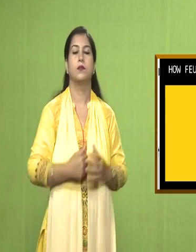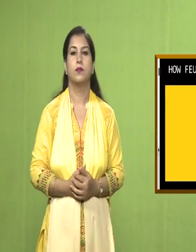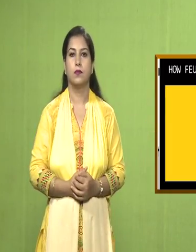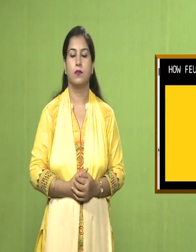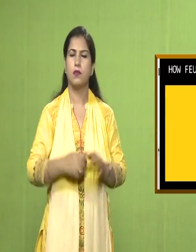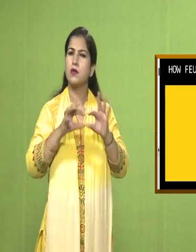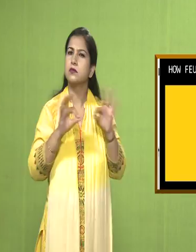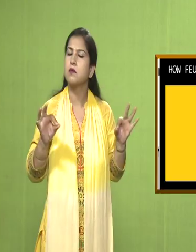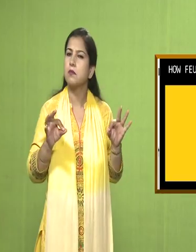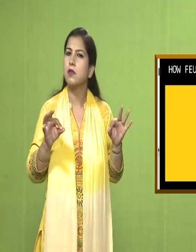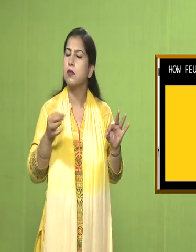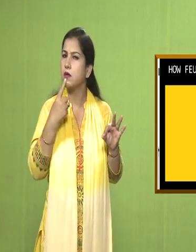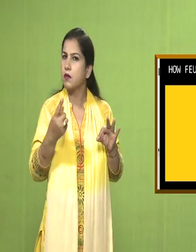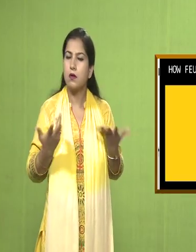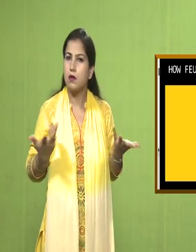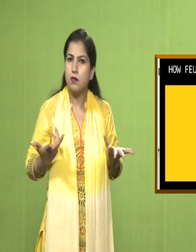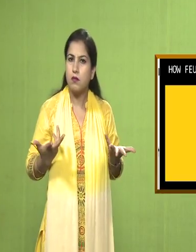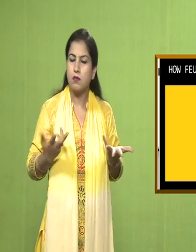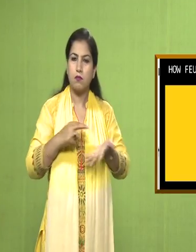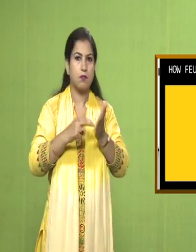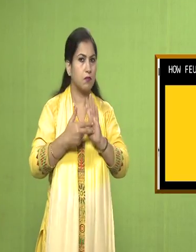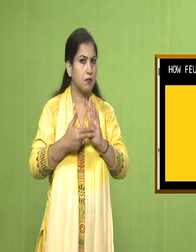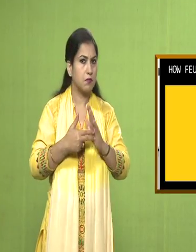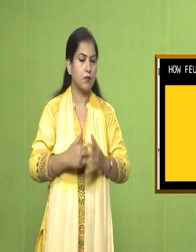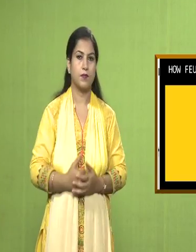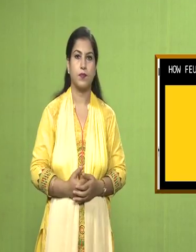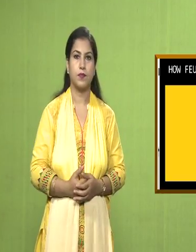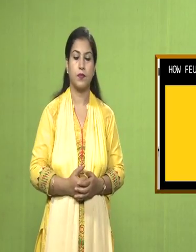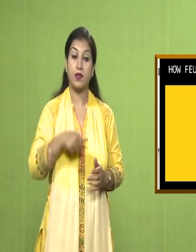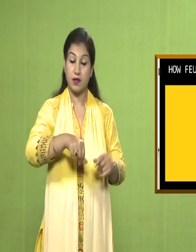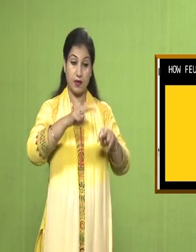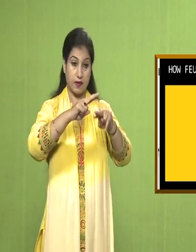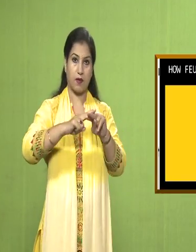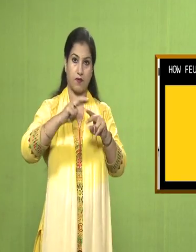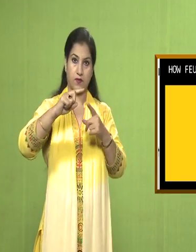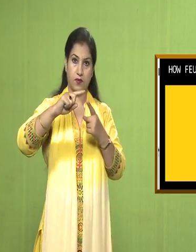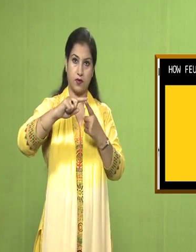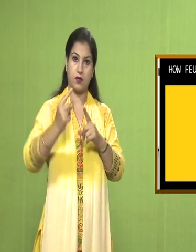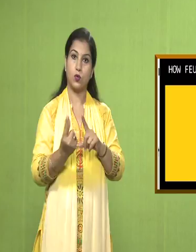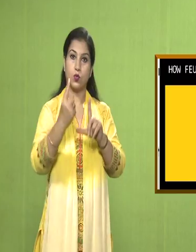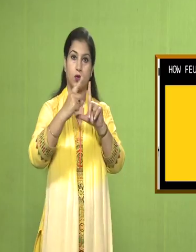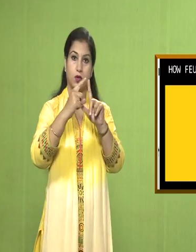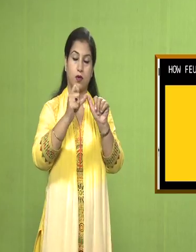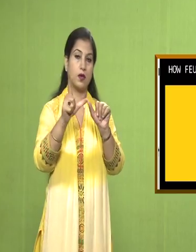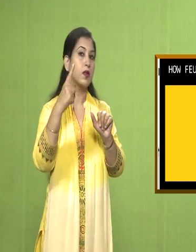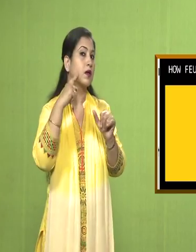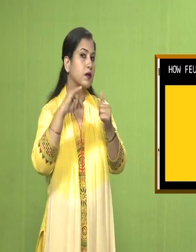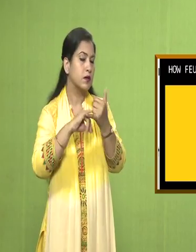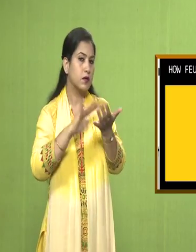In simple words, we can say that feudalism was a system in which people were